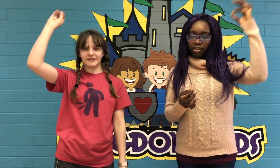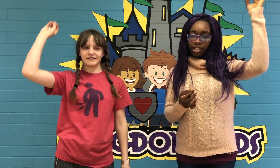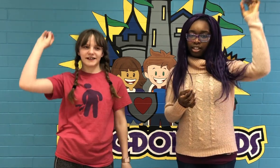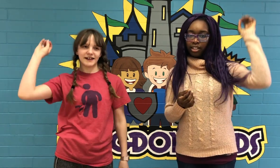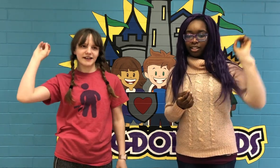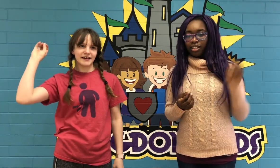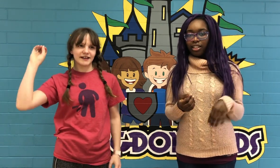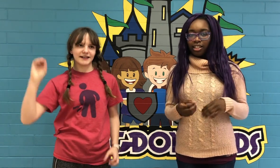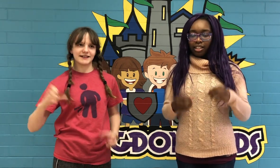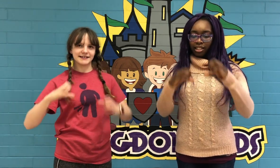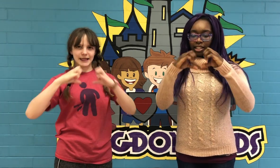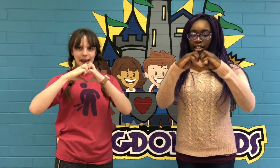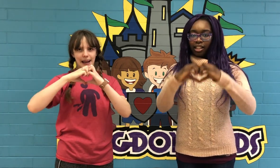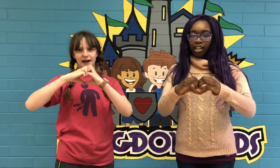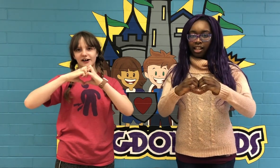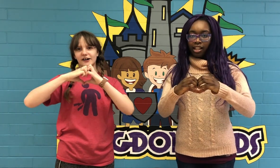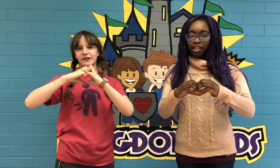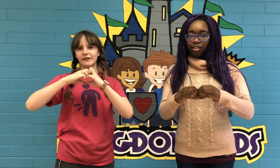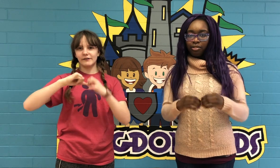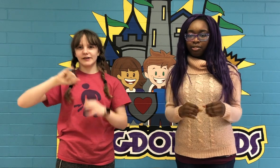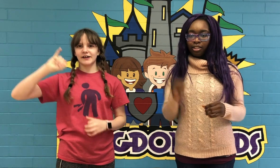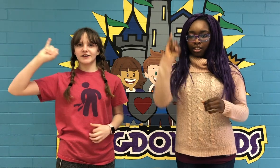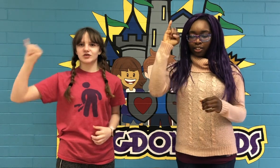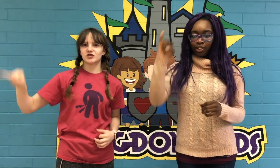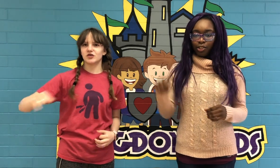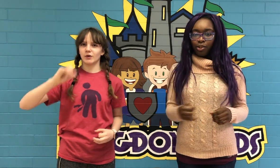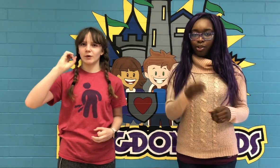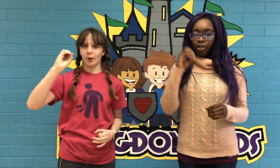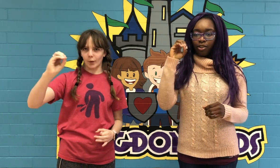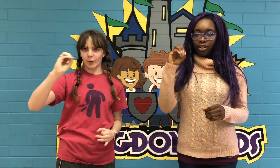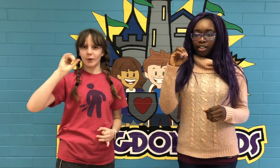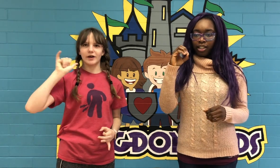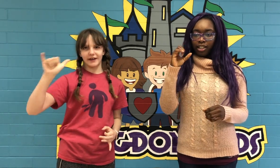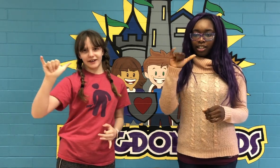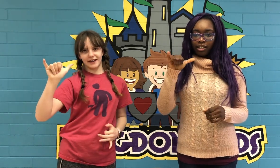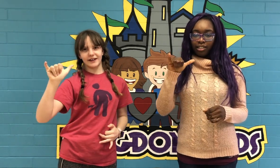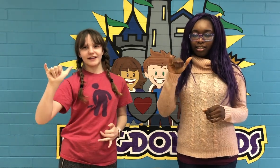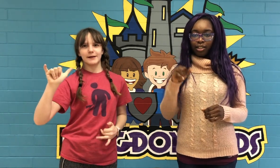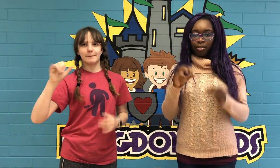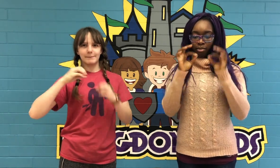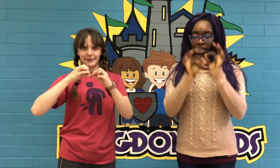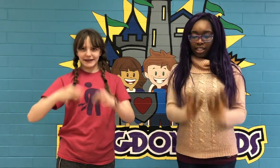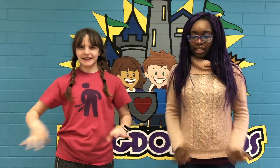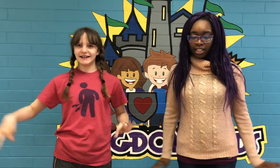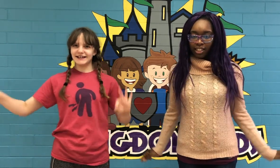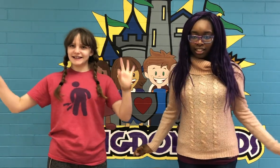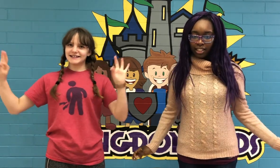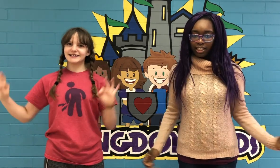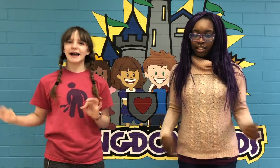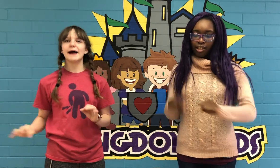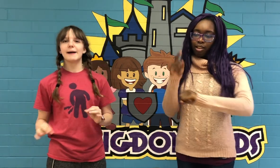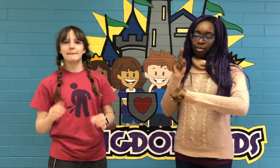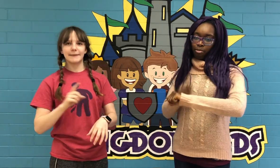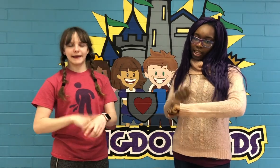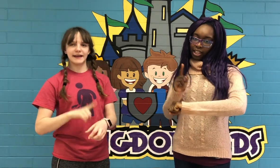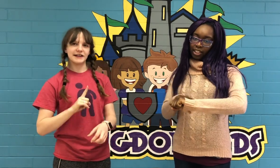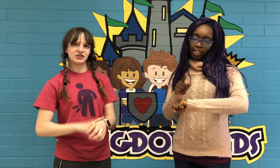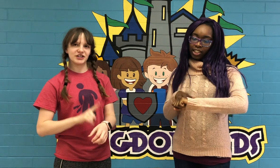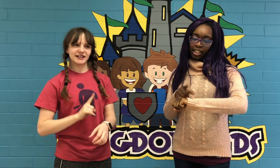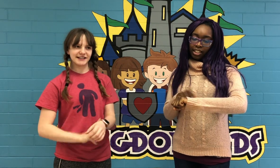Spirit is love, joy, peace,